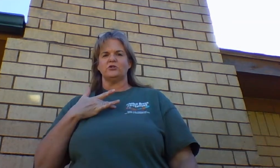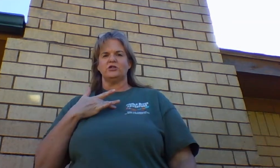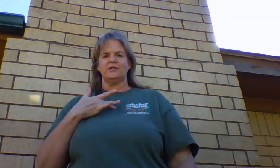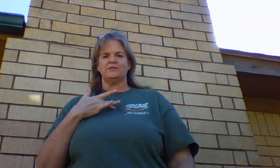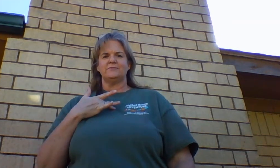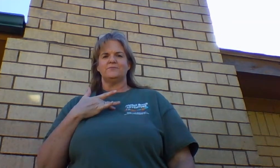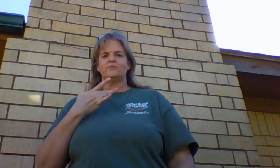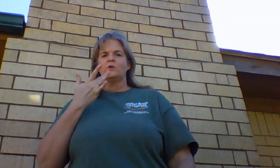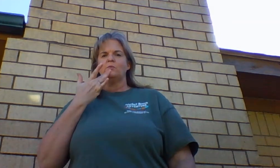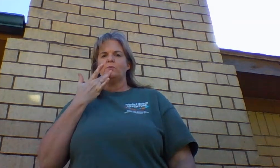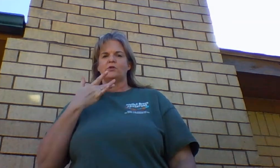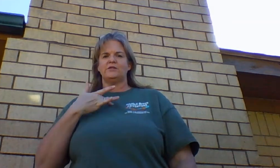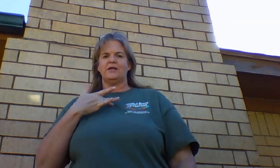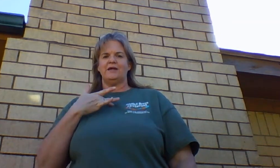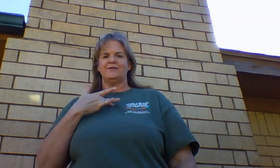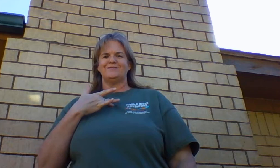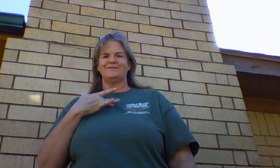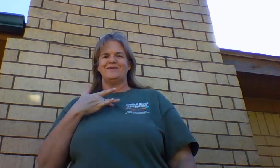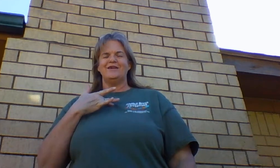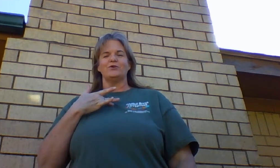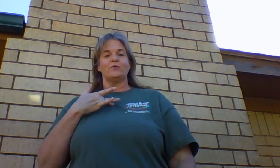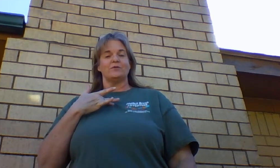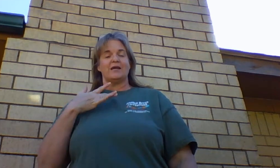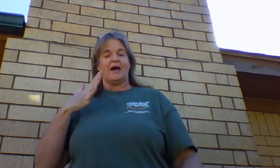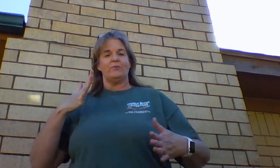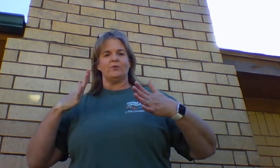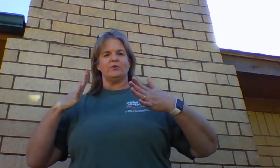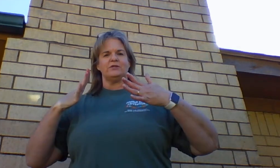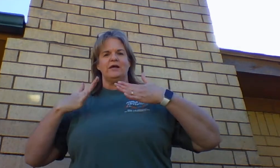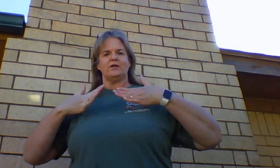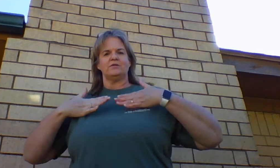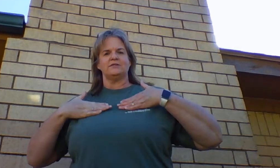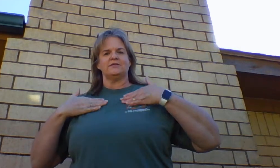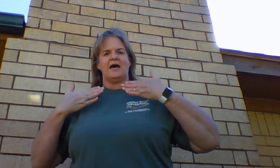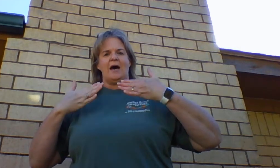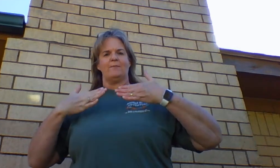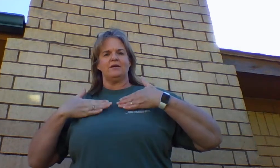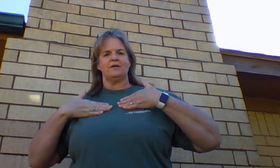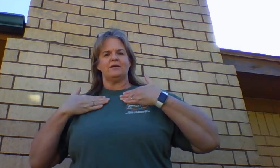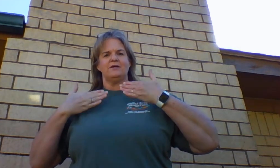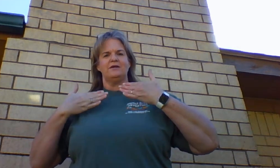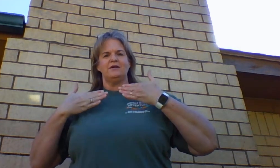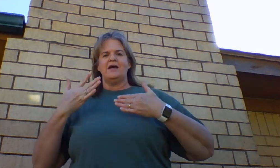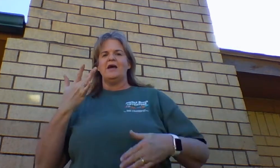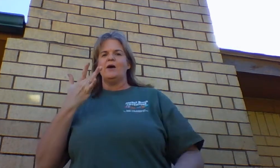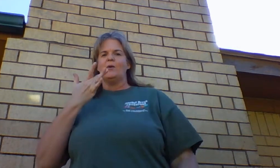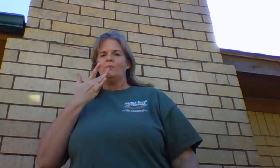chest. Birthday. So if you want to say happy birthday, this is happy